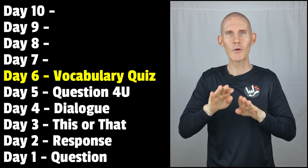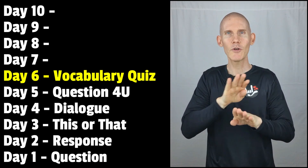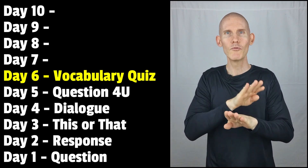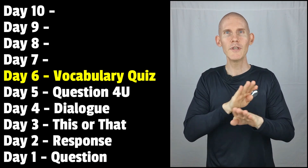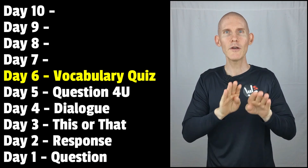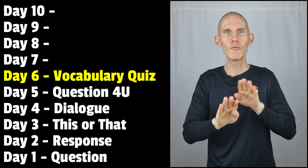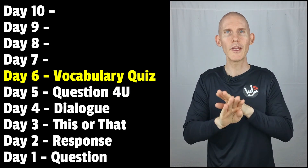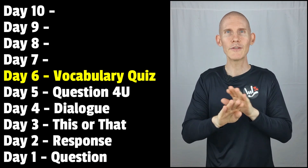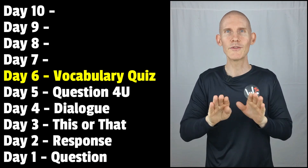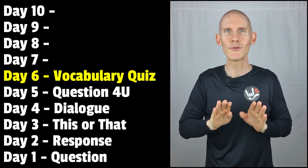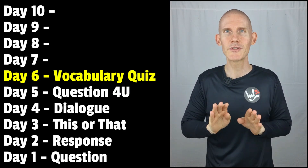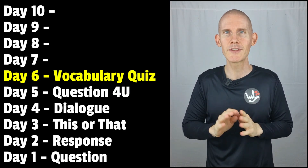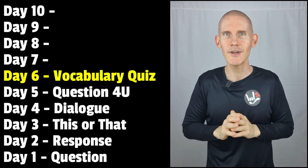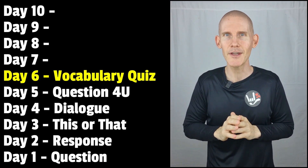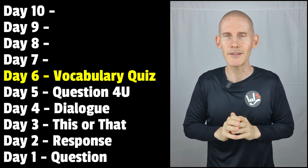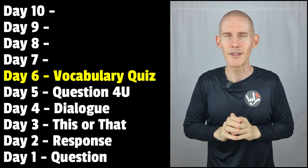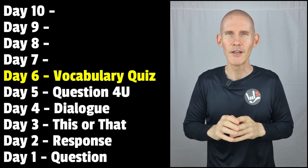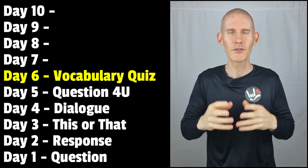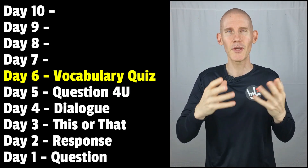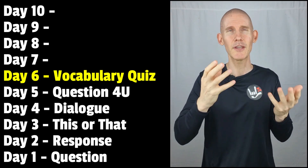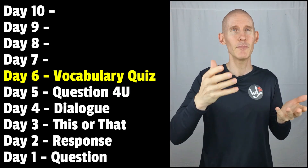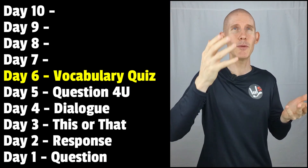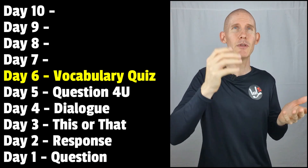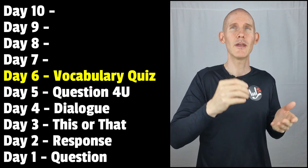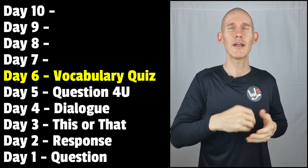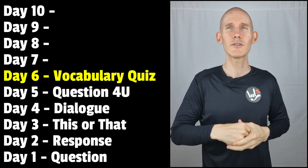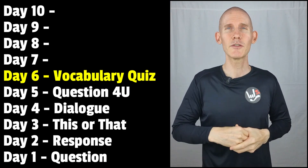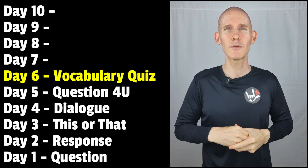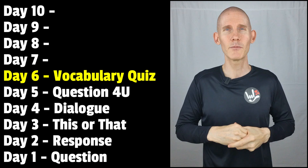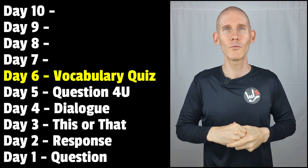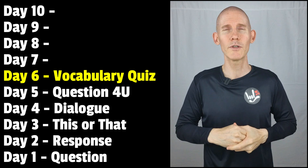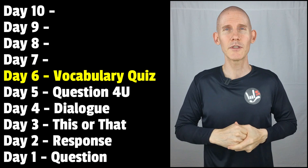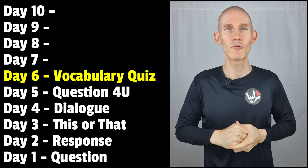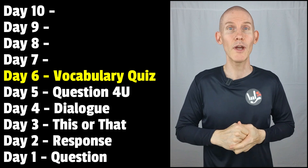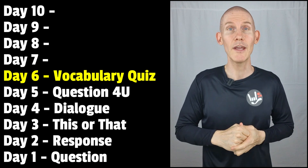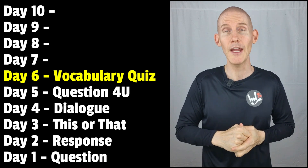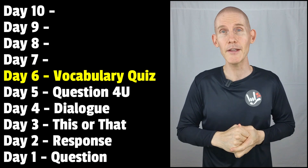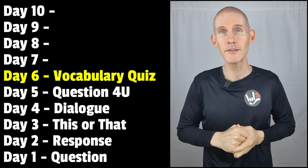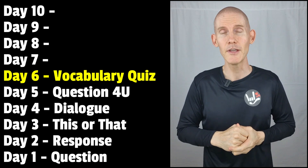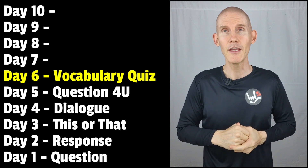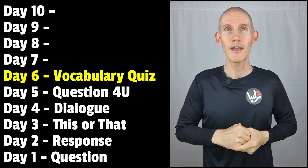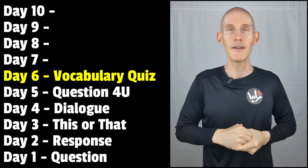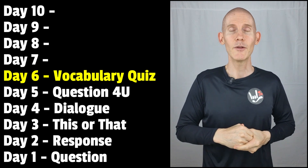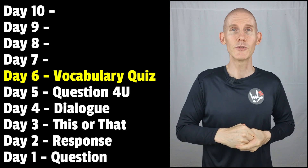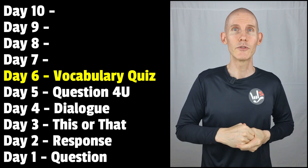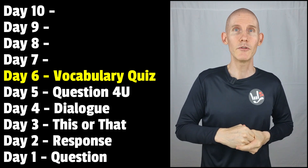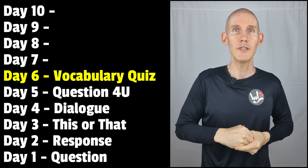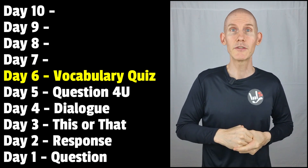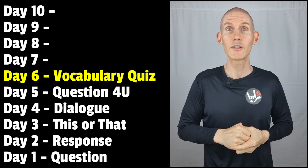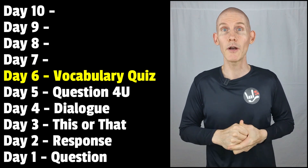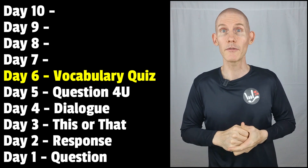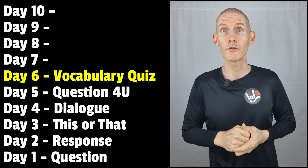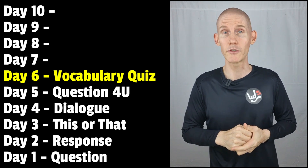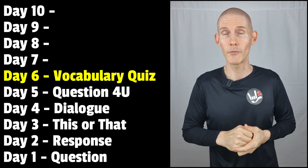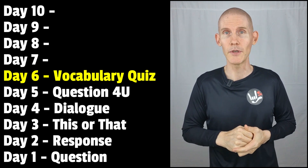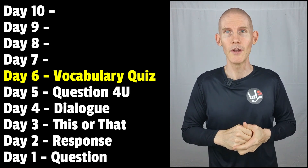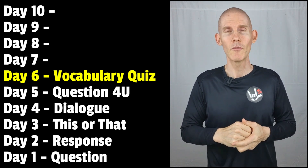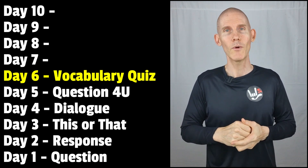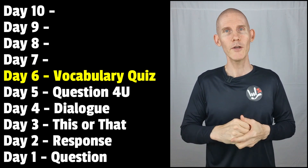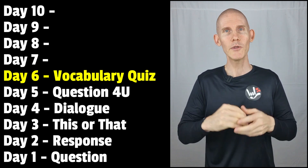to rearrange those signs. So like maybe the answer was like red hat and then it was green scarf or something. Well, why don't we learn how